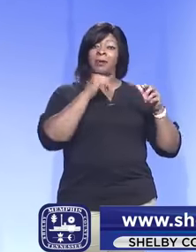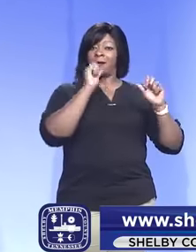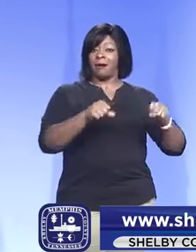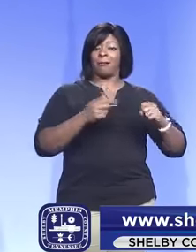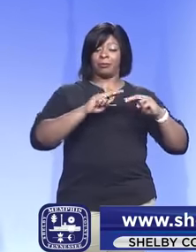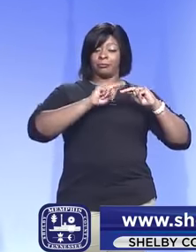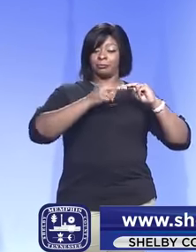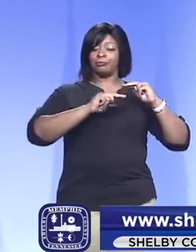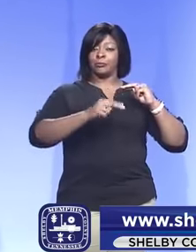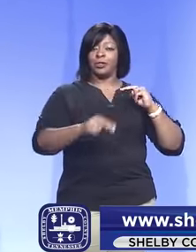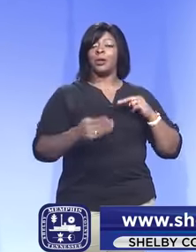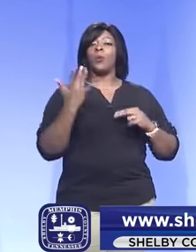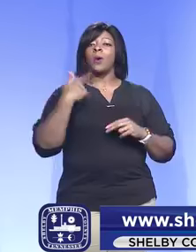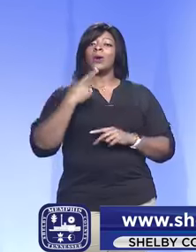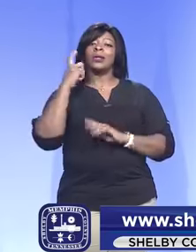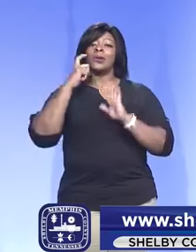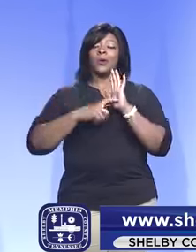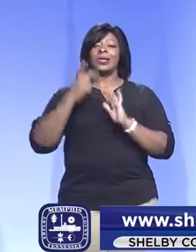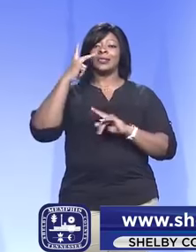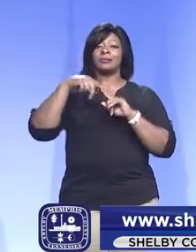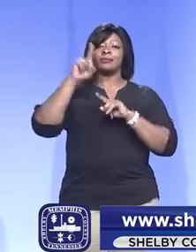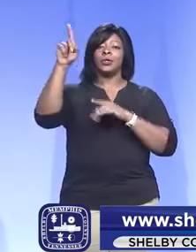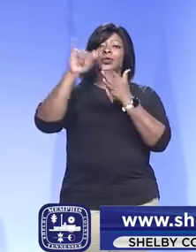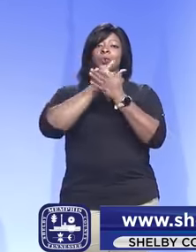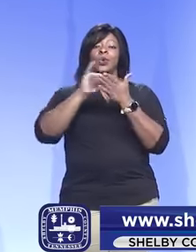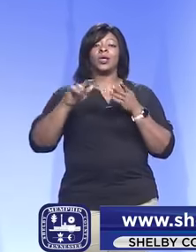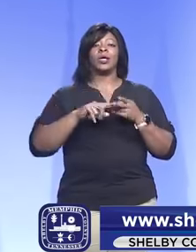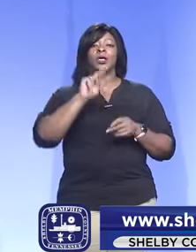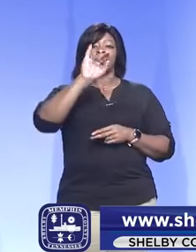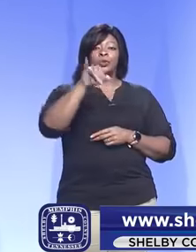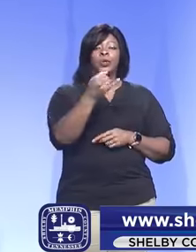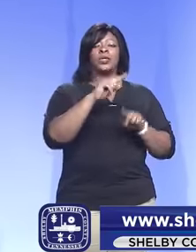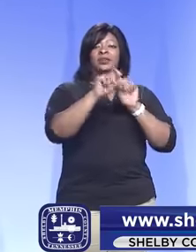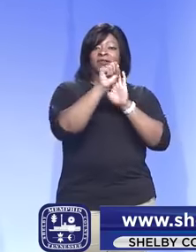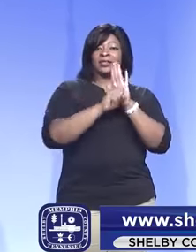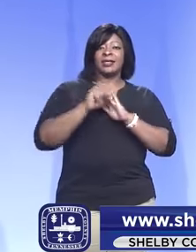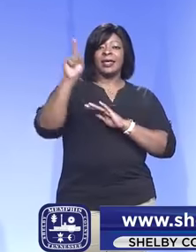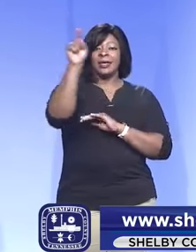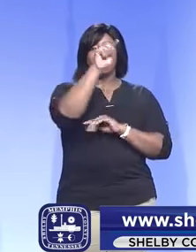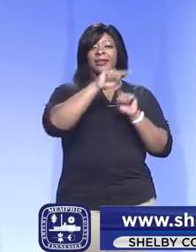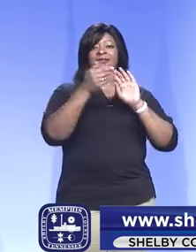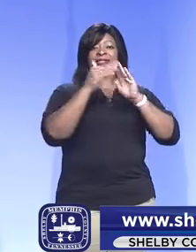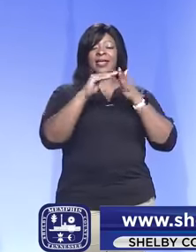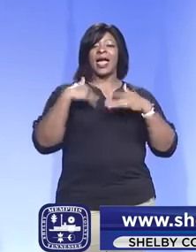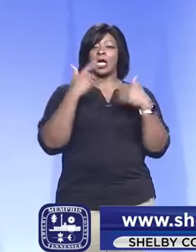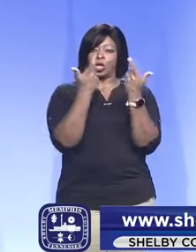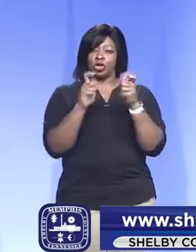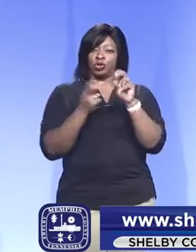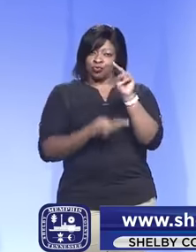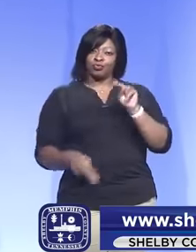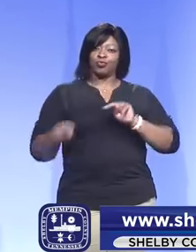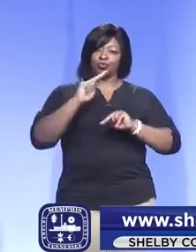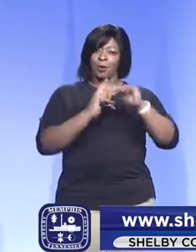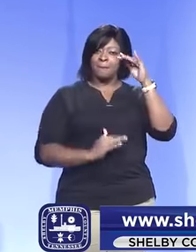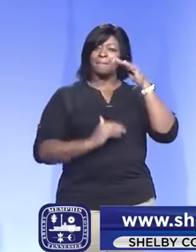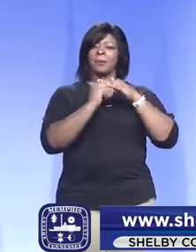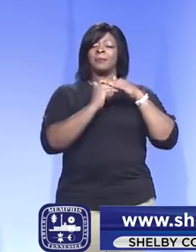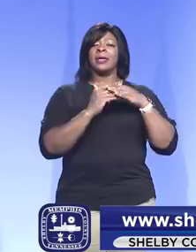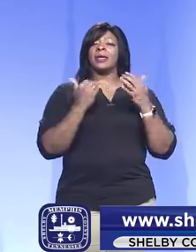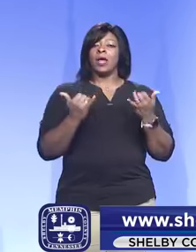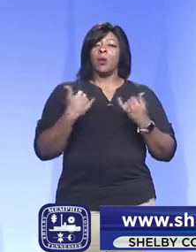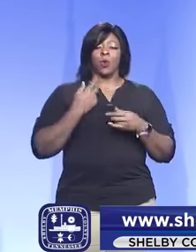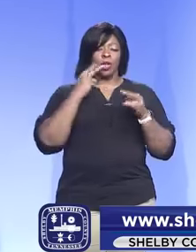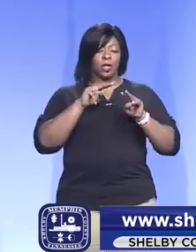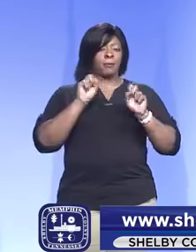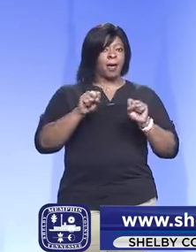because we were seeing what was happening in New York, New Jersey, and other states and cities that had significant surges. So right now we're